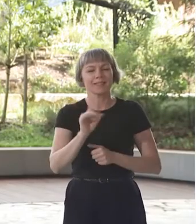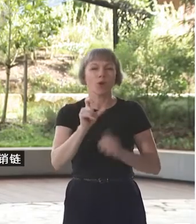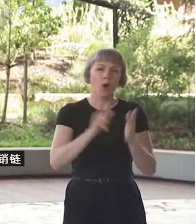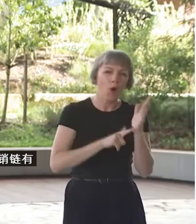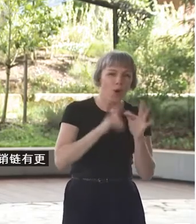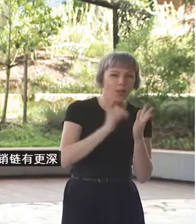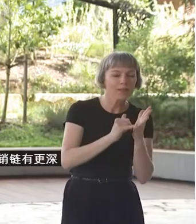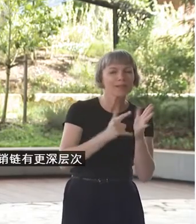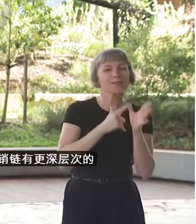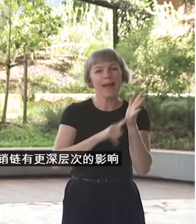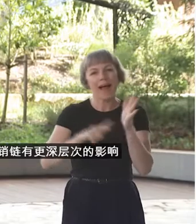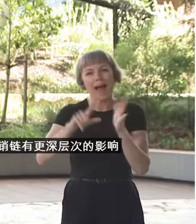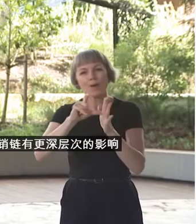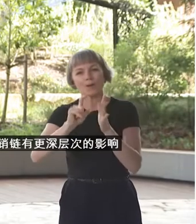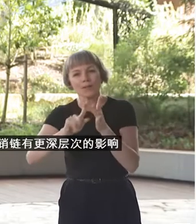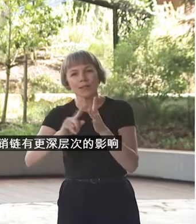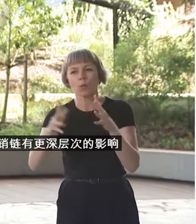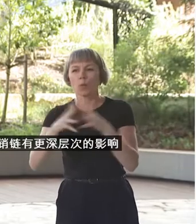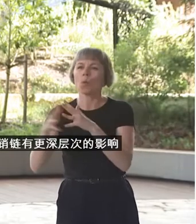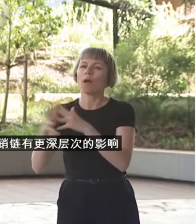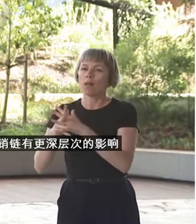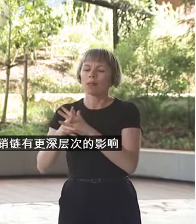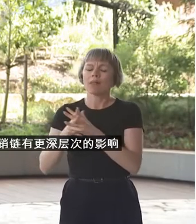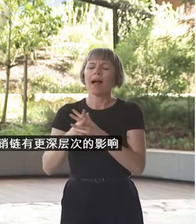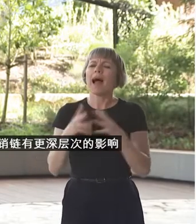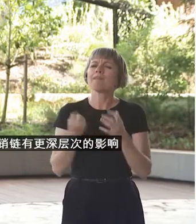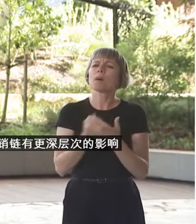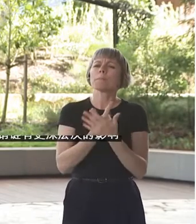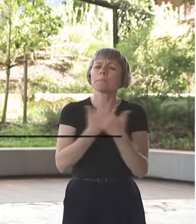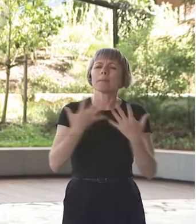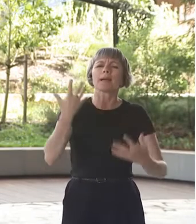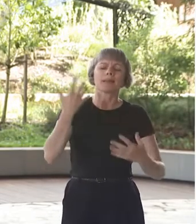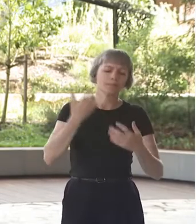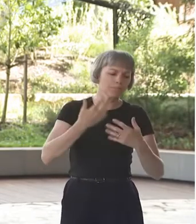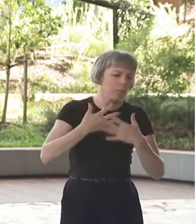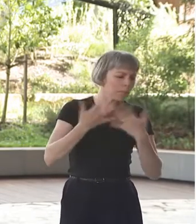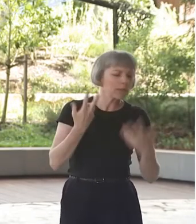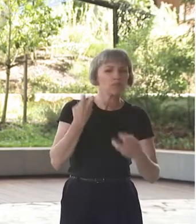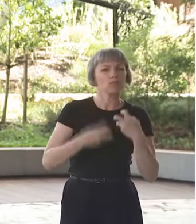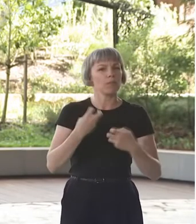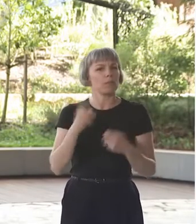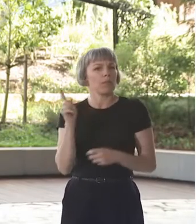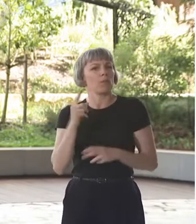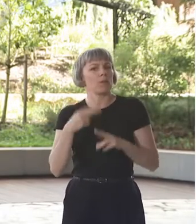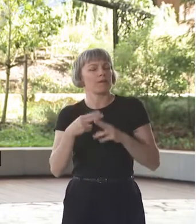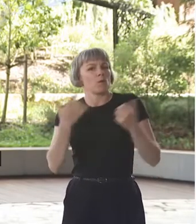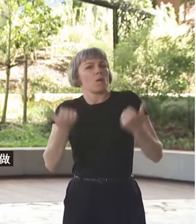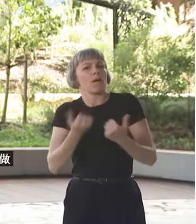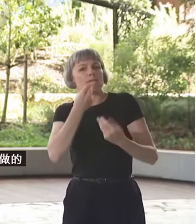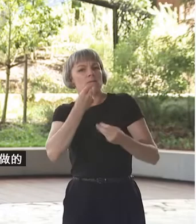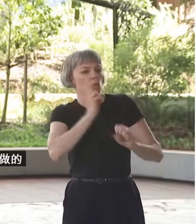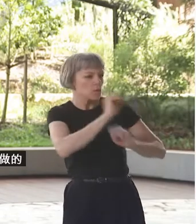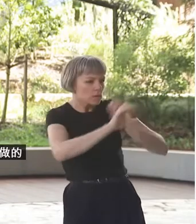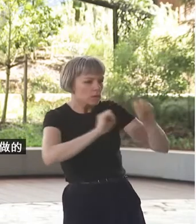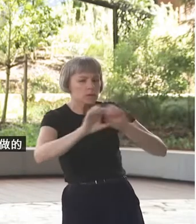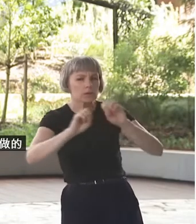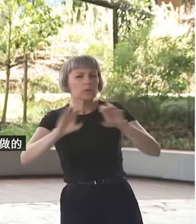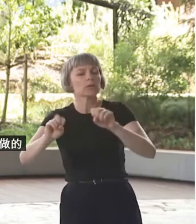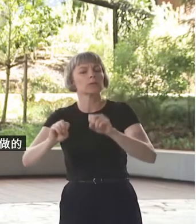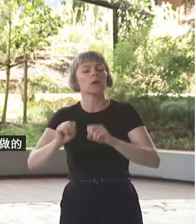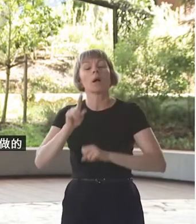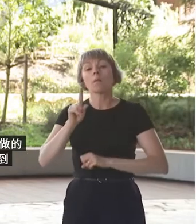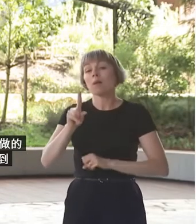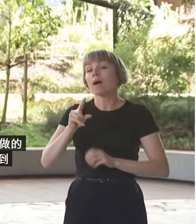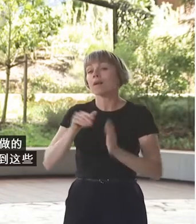There's a deeper impacts right across the supply and distribution chain, but my expectation would be, based on the changes that we've made, that we'll